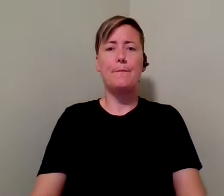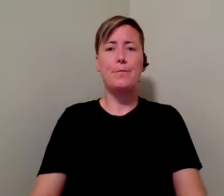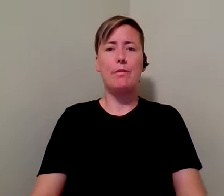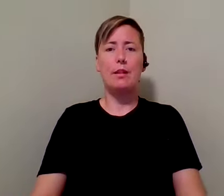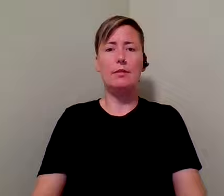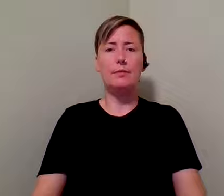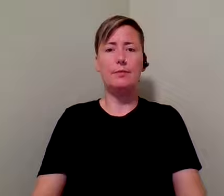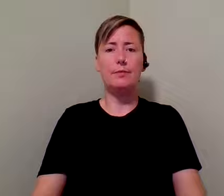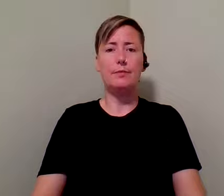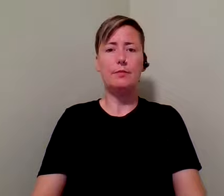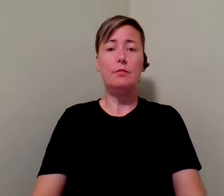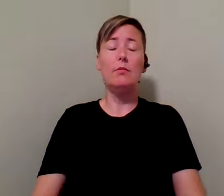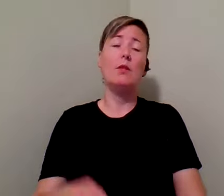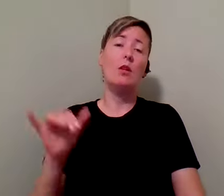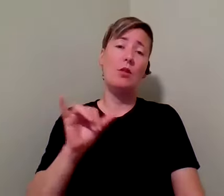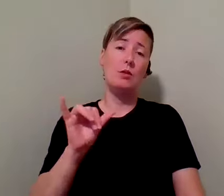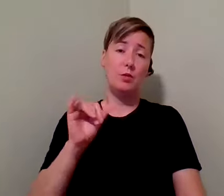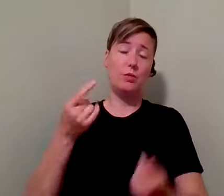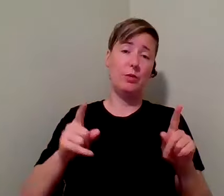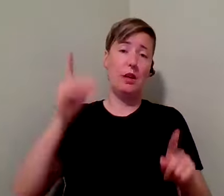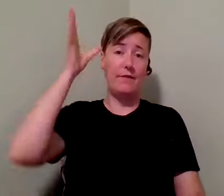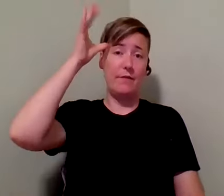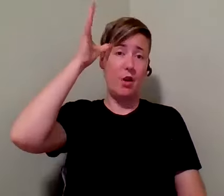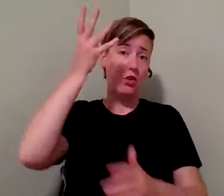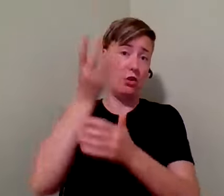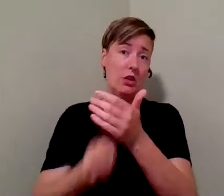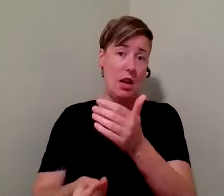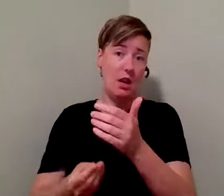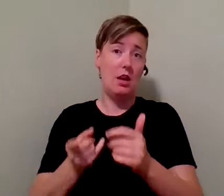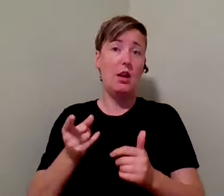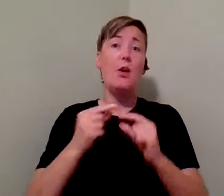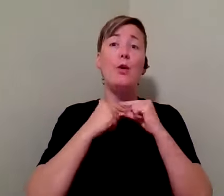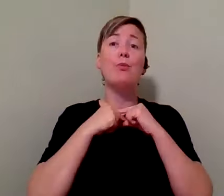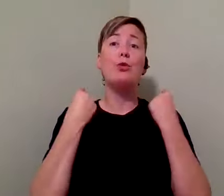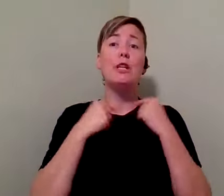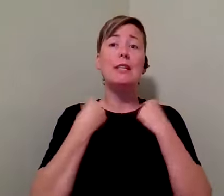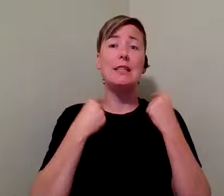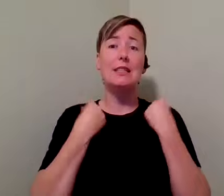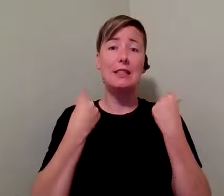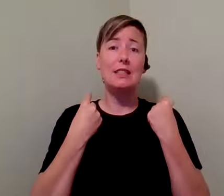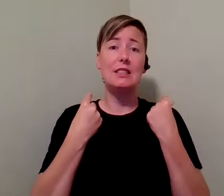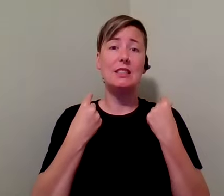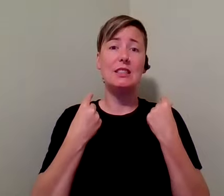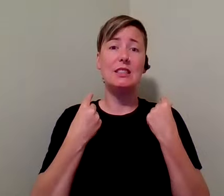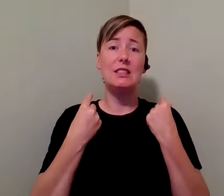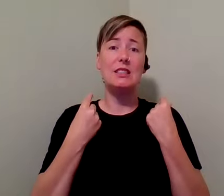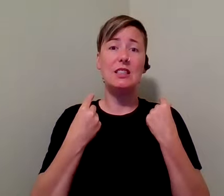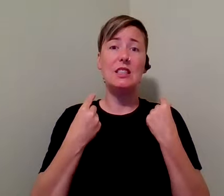when my dad died, the priest who said the funeral mass for him, the guy sexually assaulted me that night, the night of my